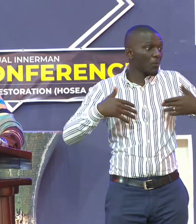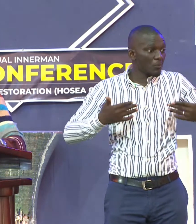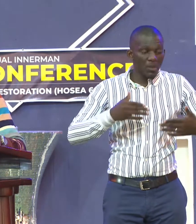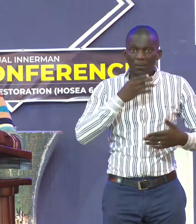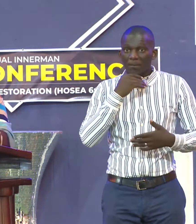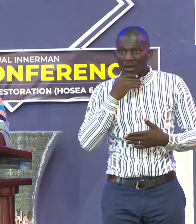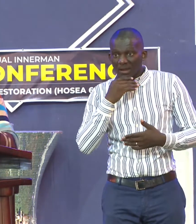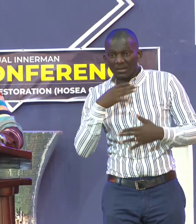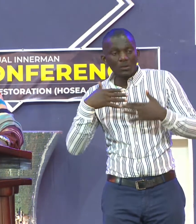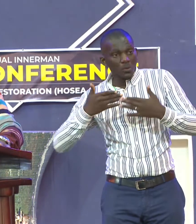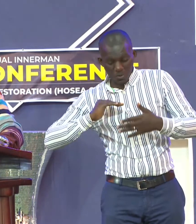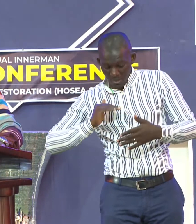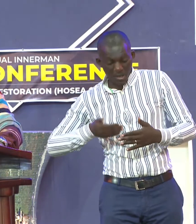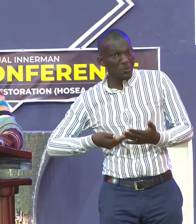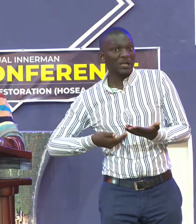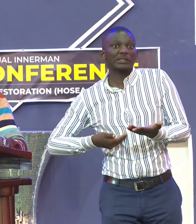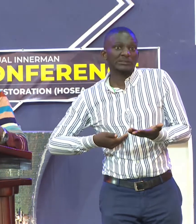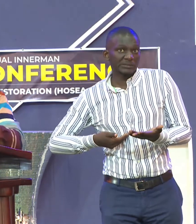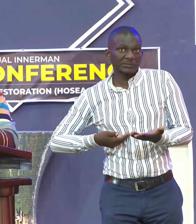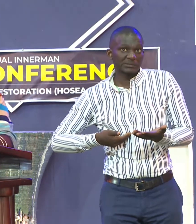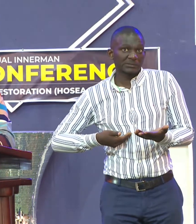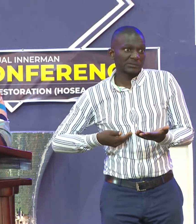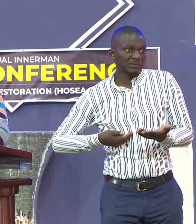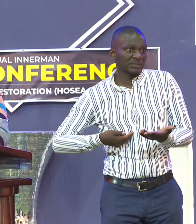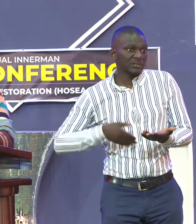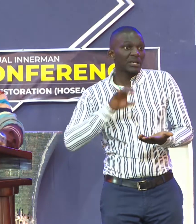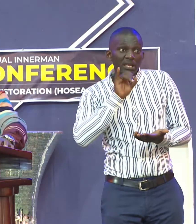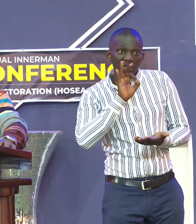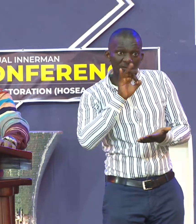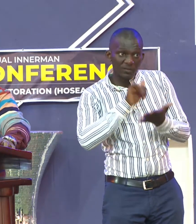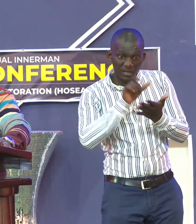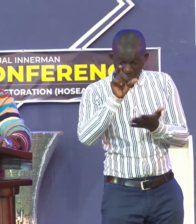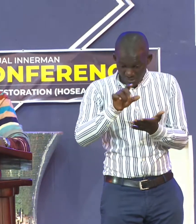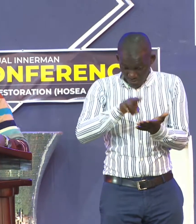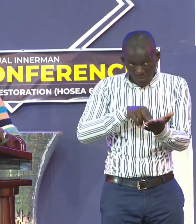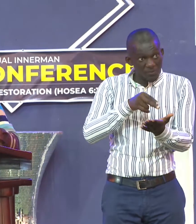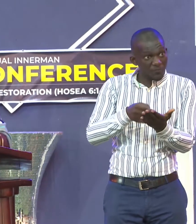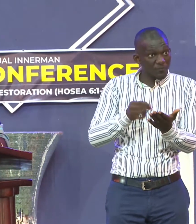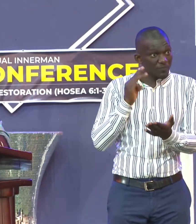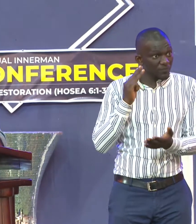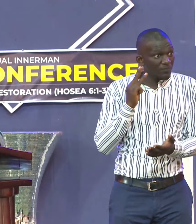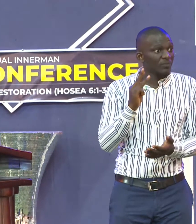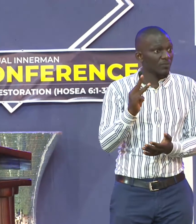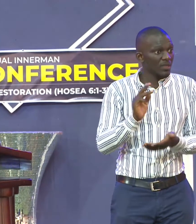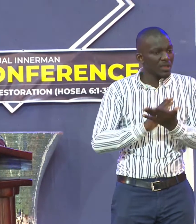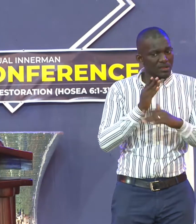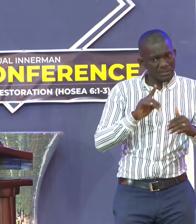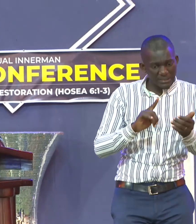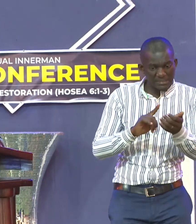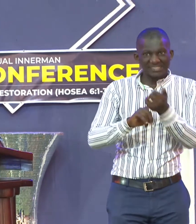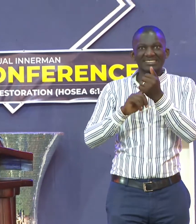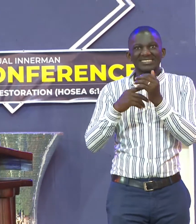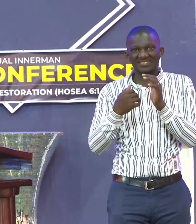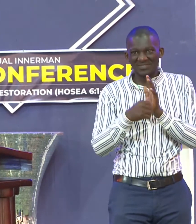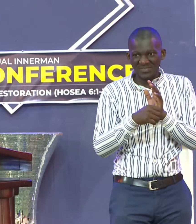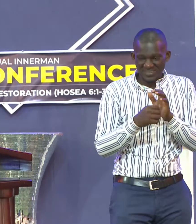let it be a man, let it be a woman, if you will fail in life, once you